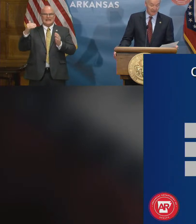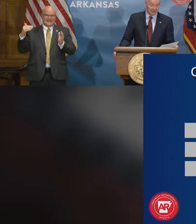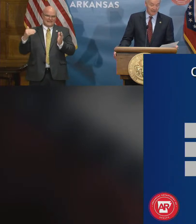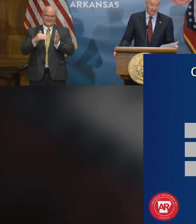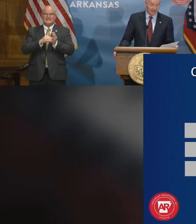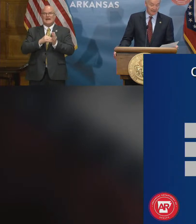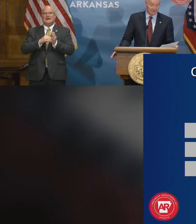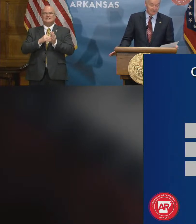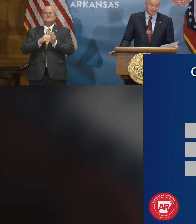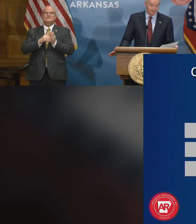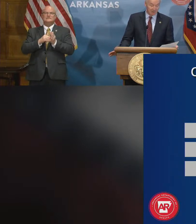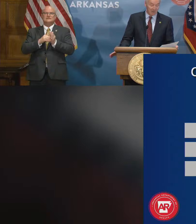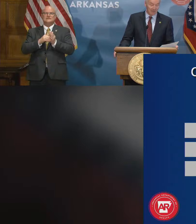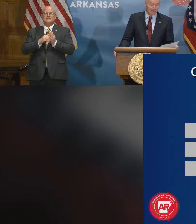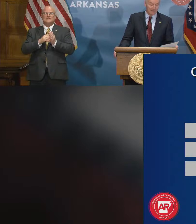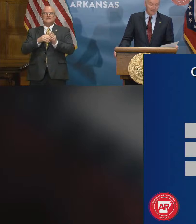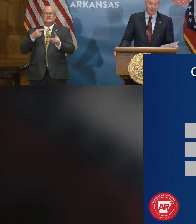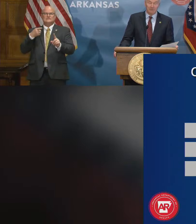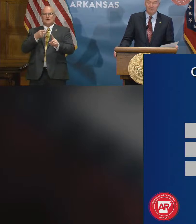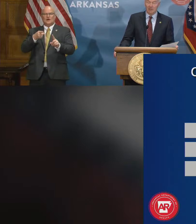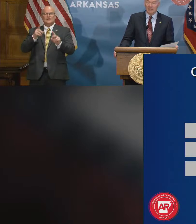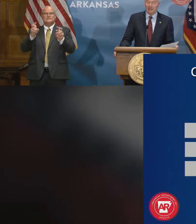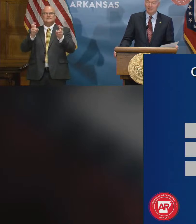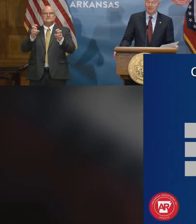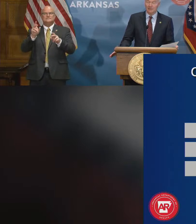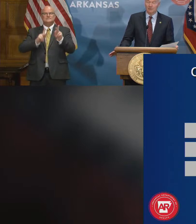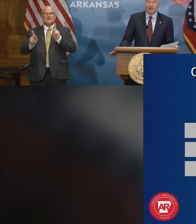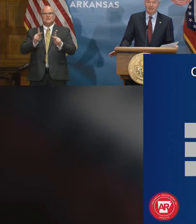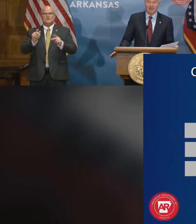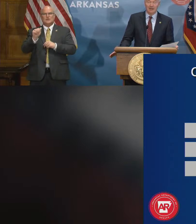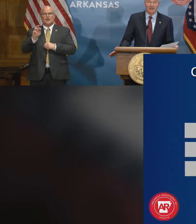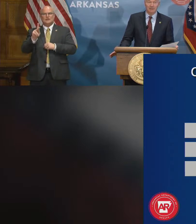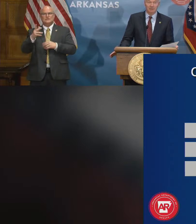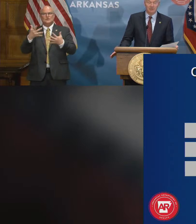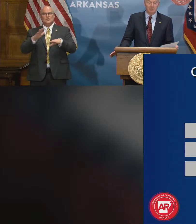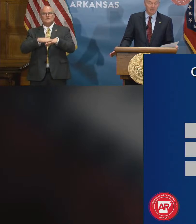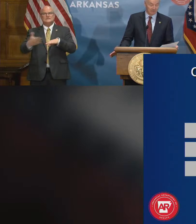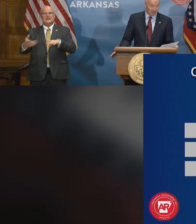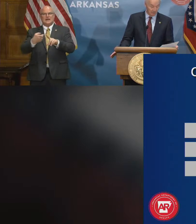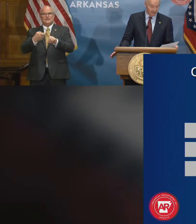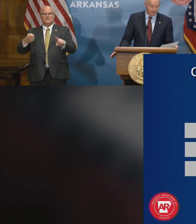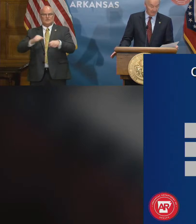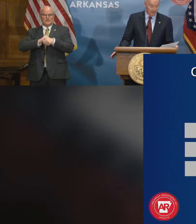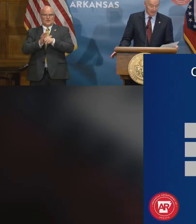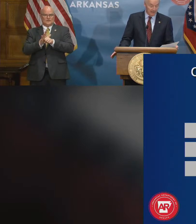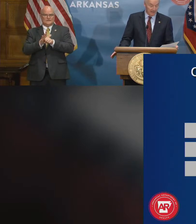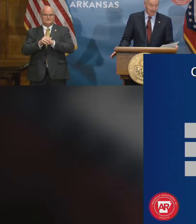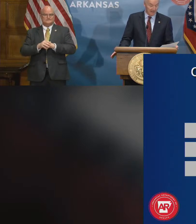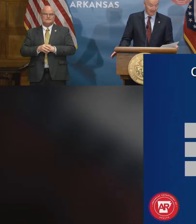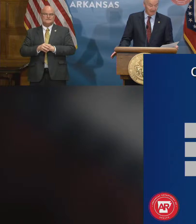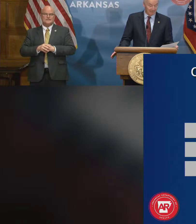10,000 mark in terms of Arkansans who have died as a result of COVID.